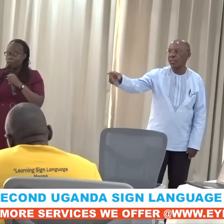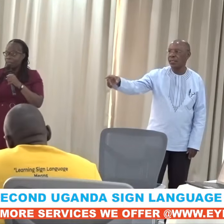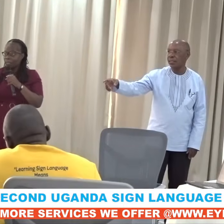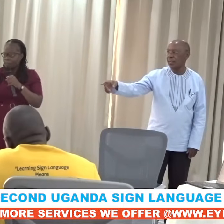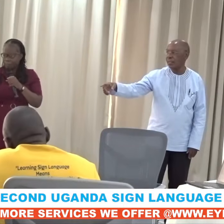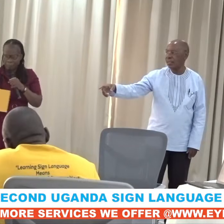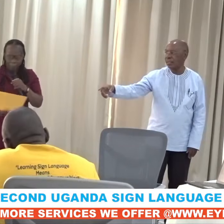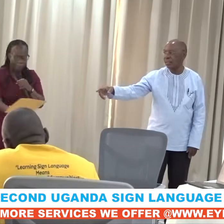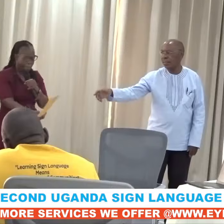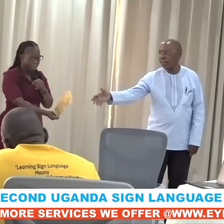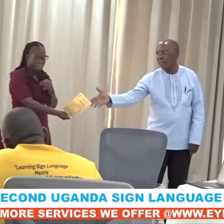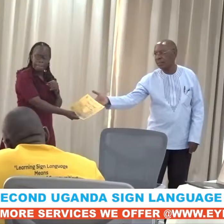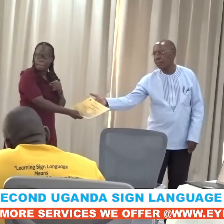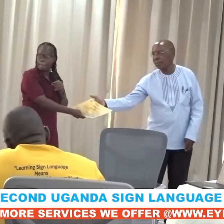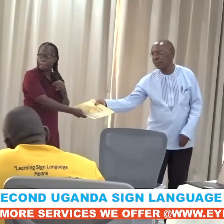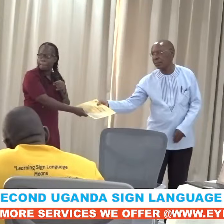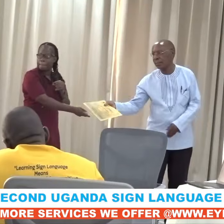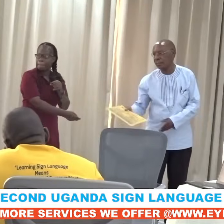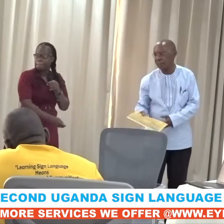around.